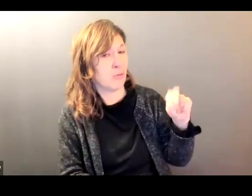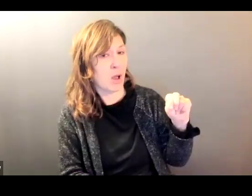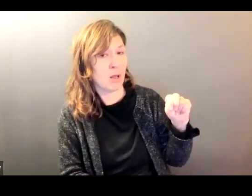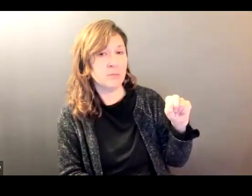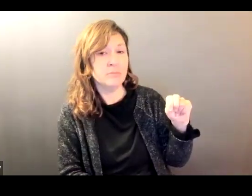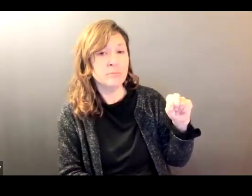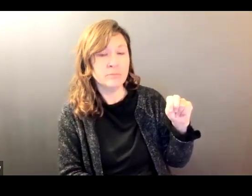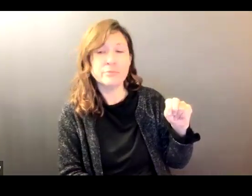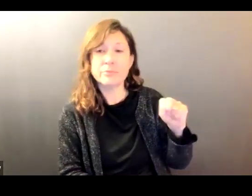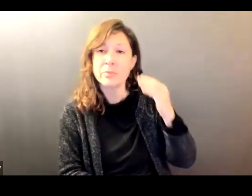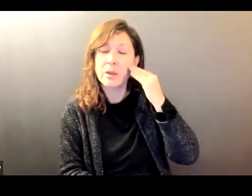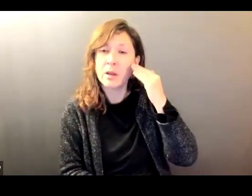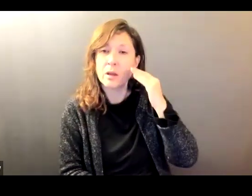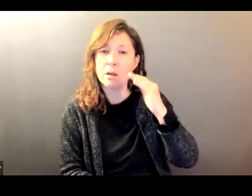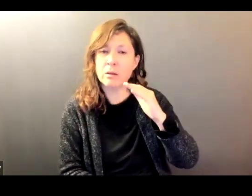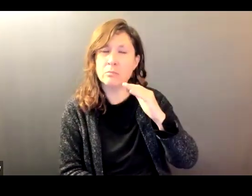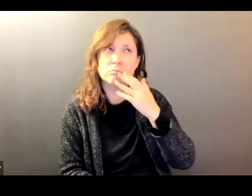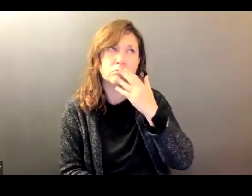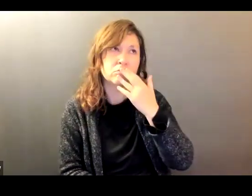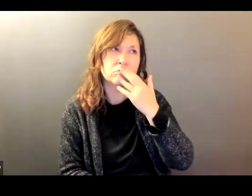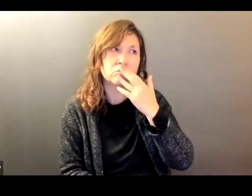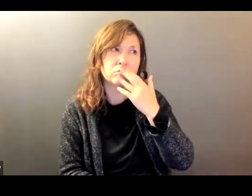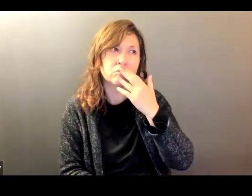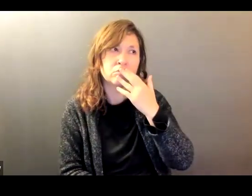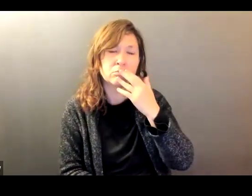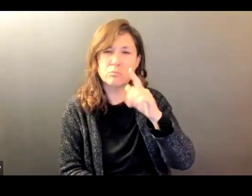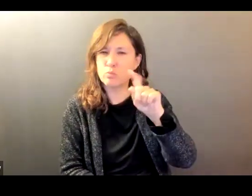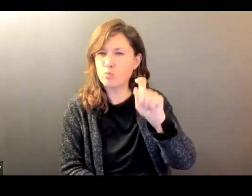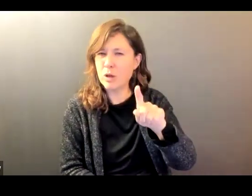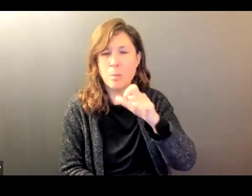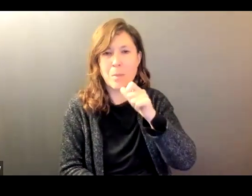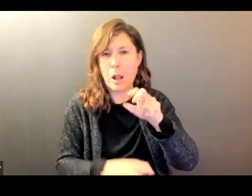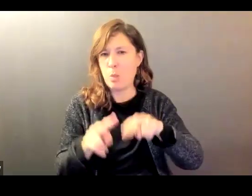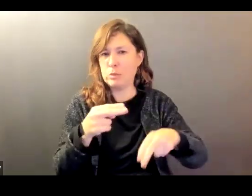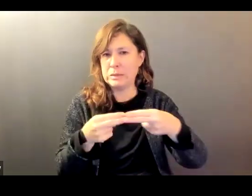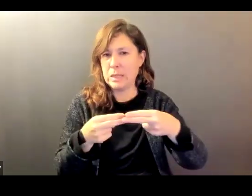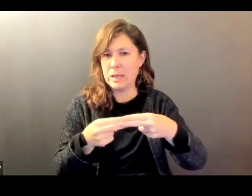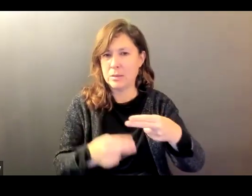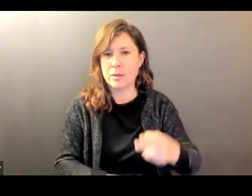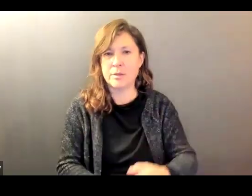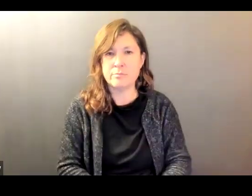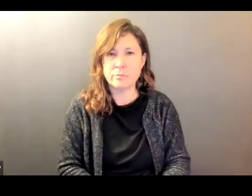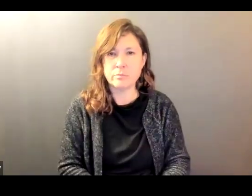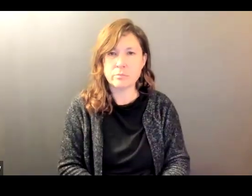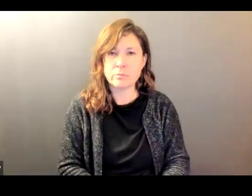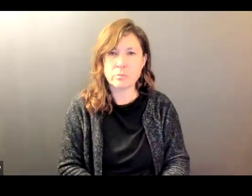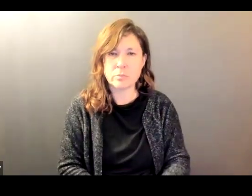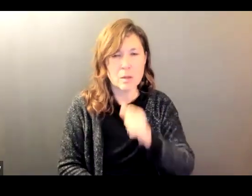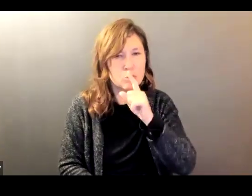presentation, but looking at maybe this question that should be directed to you.